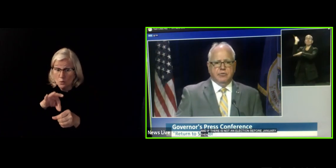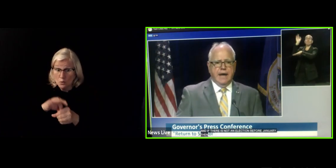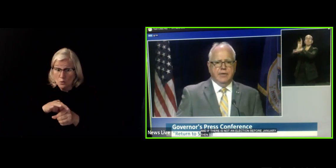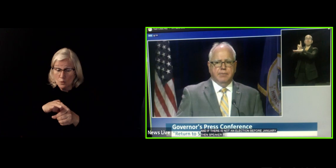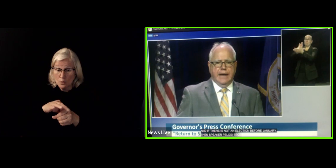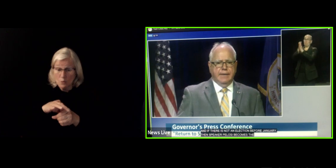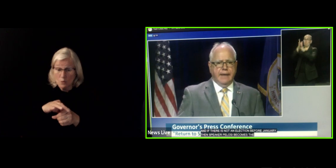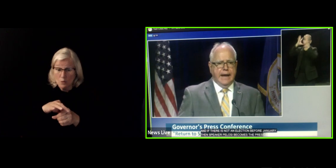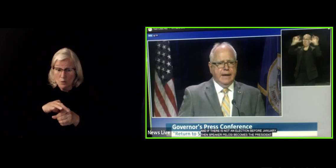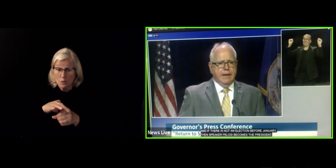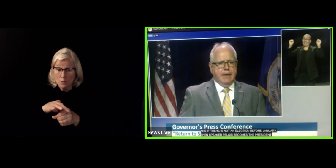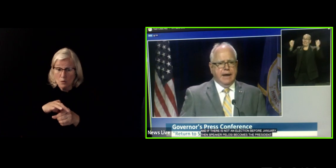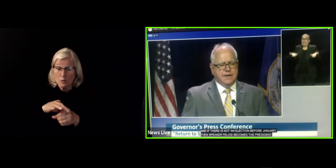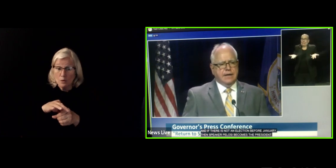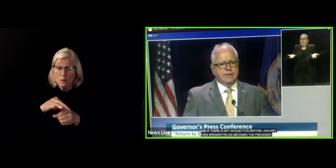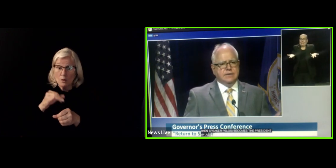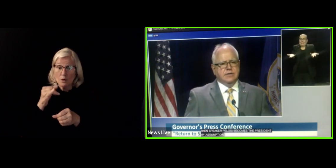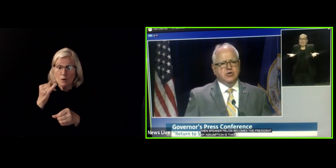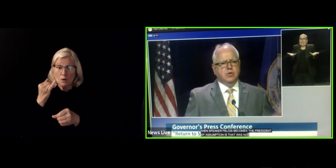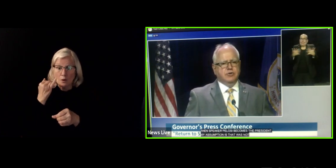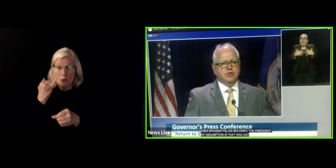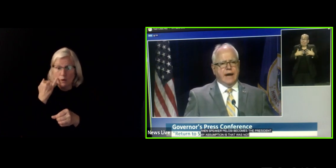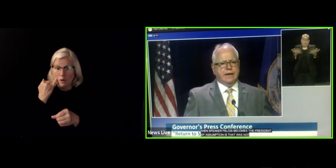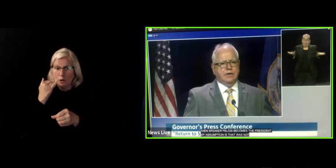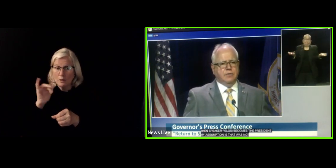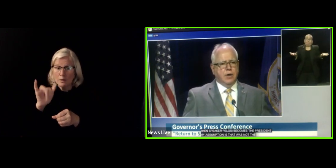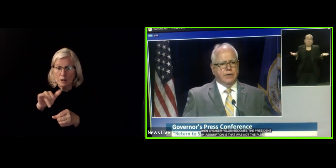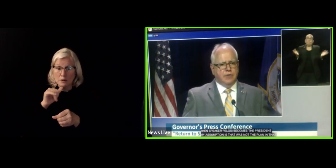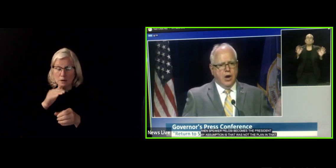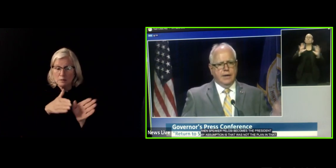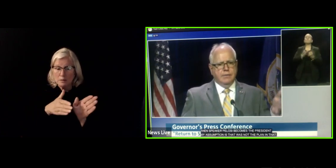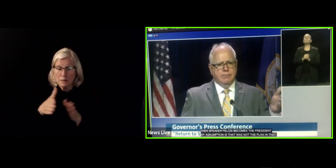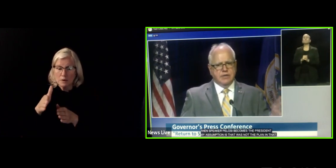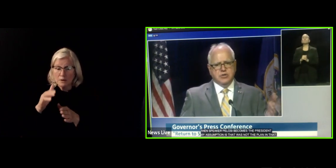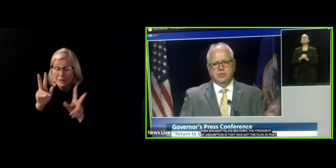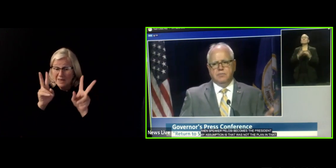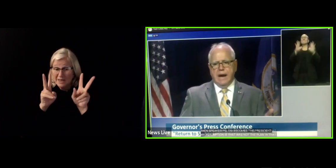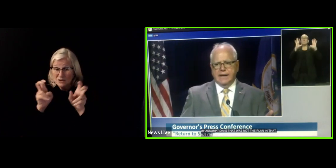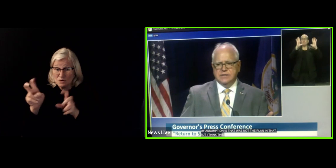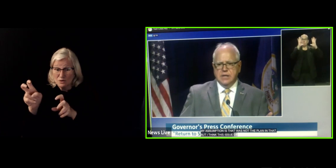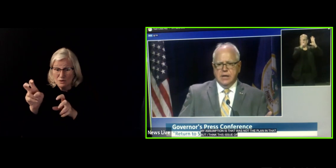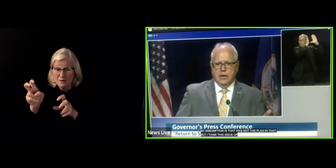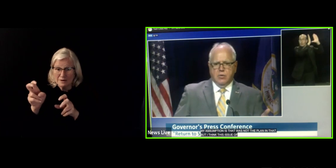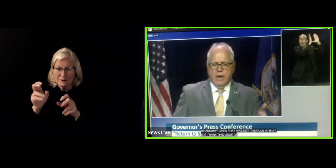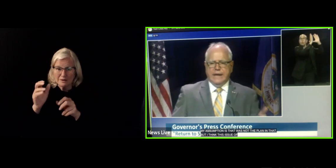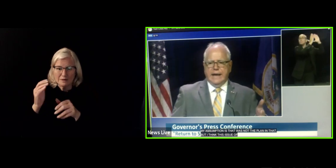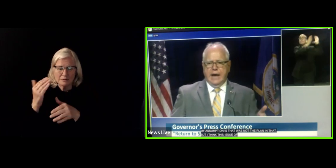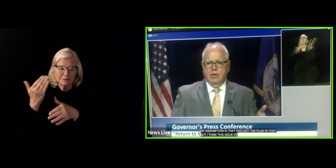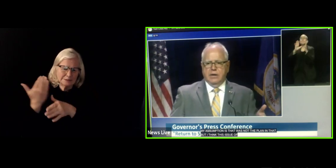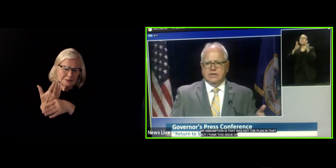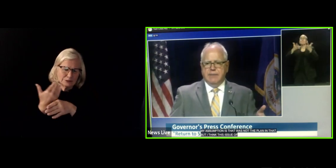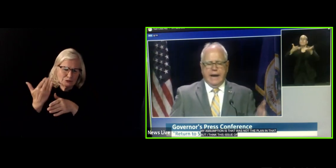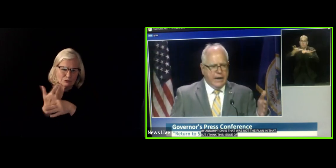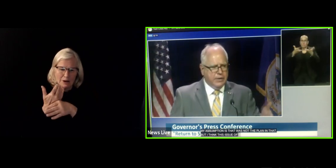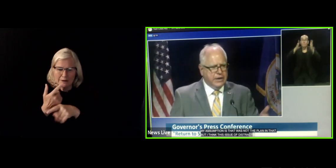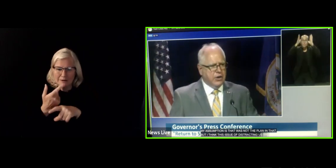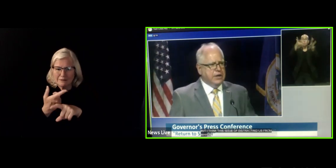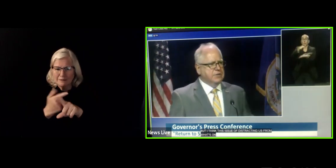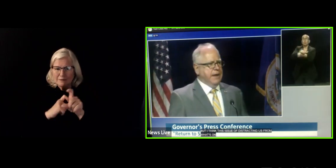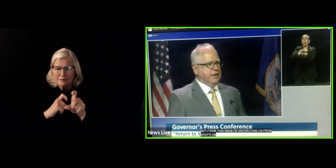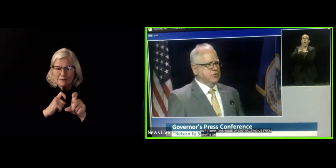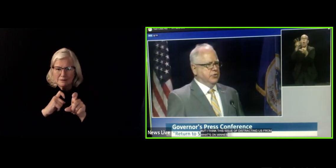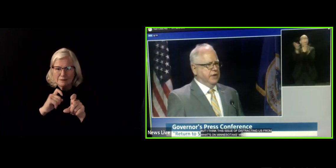was not the plan in that. But I think this issue of distracting us from what's on Minnesotans' minds, right now, it's about how do we get our